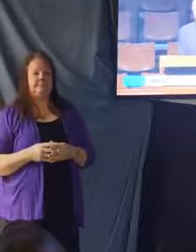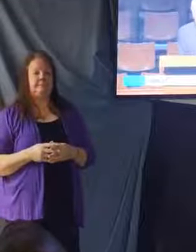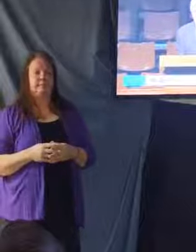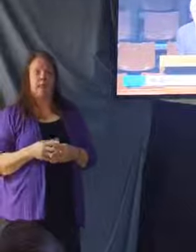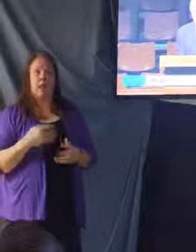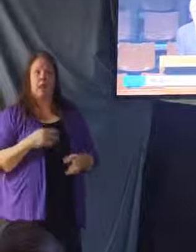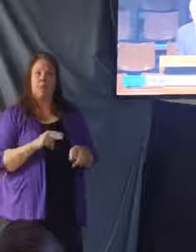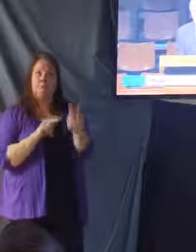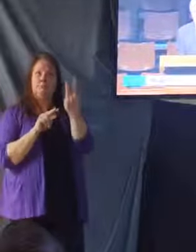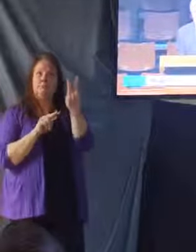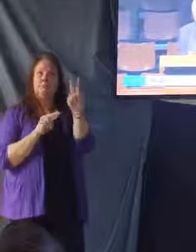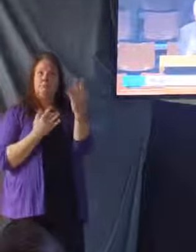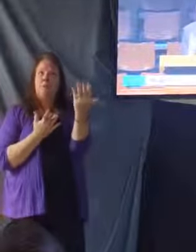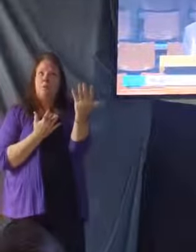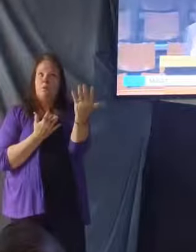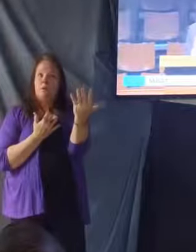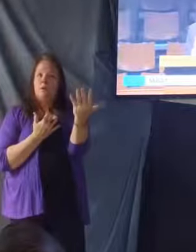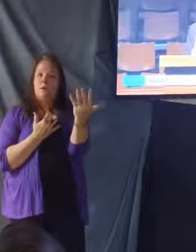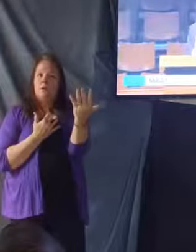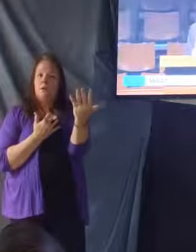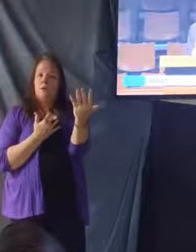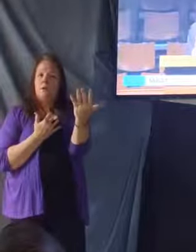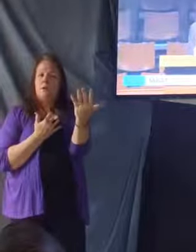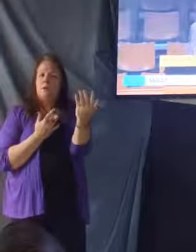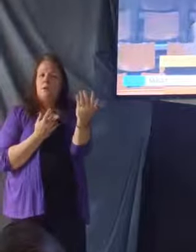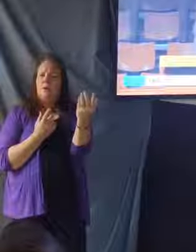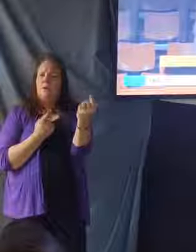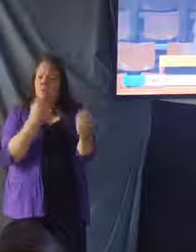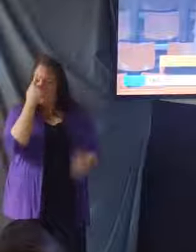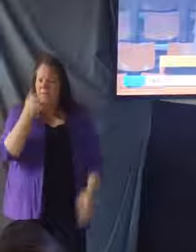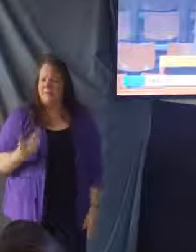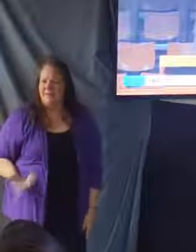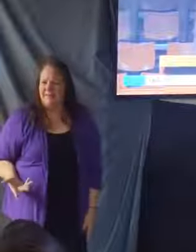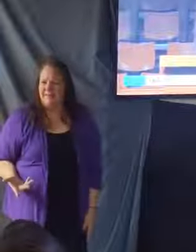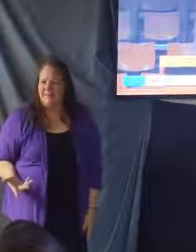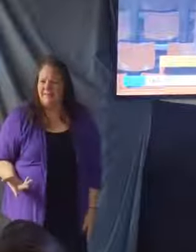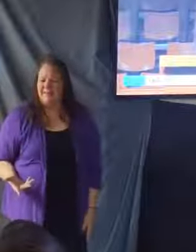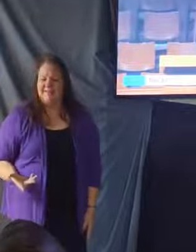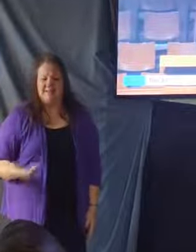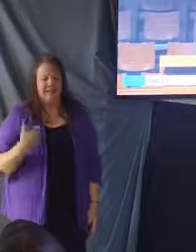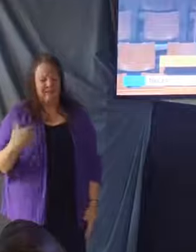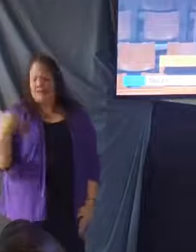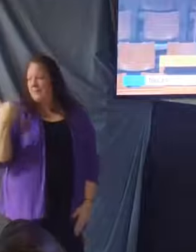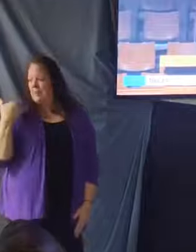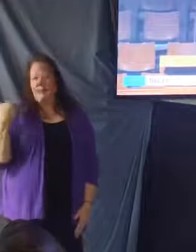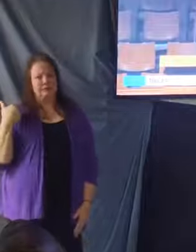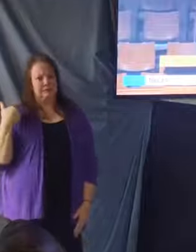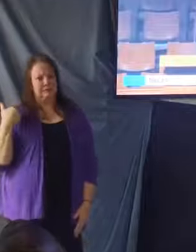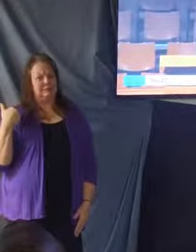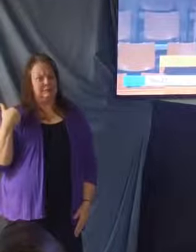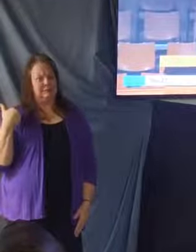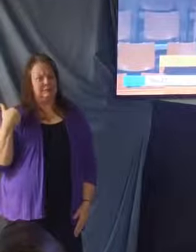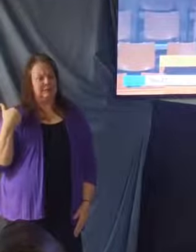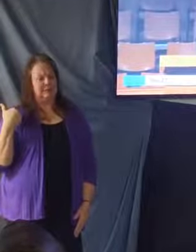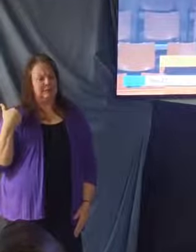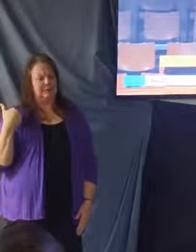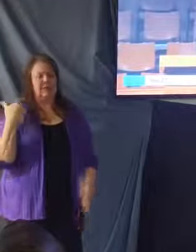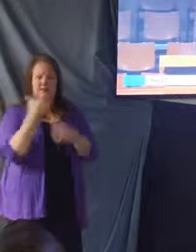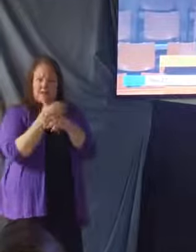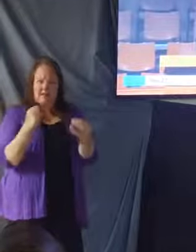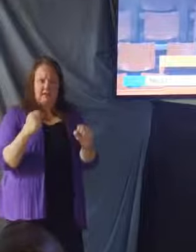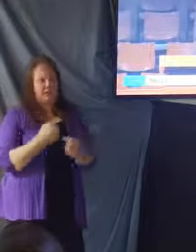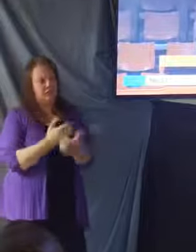looking for that hope. Now, what does that do for us? Again, on the past, what he's done for us in the past, he brought